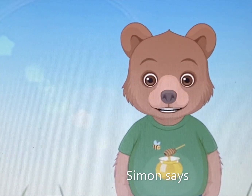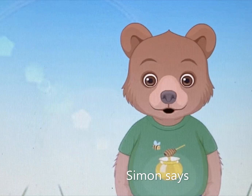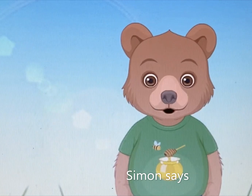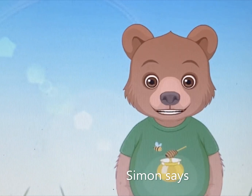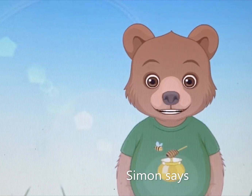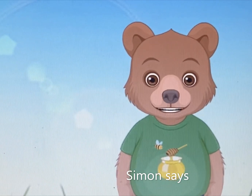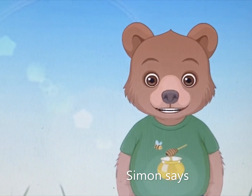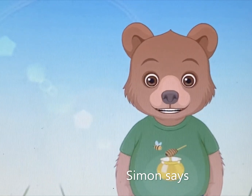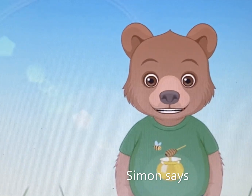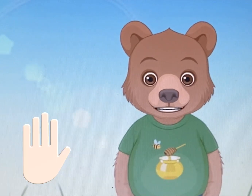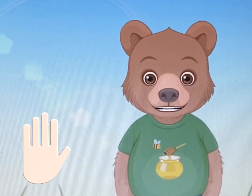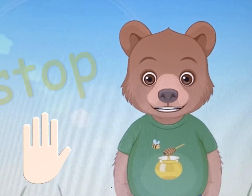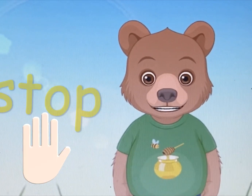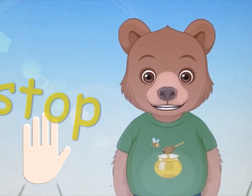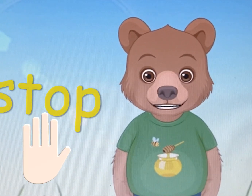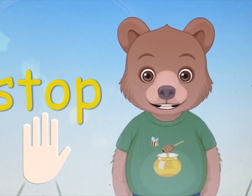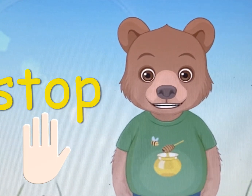Simon says, stop.